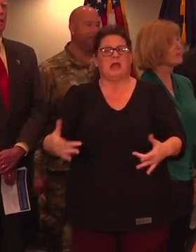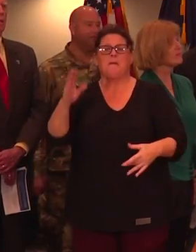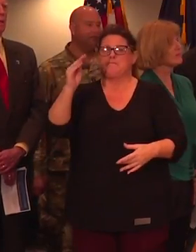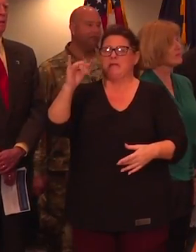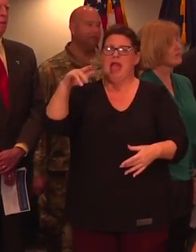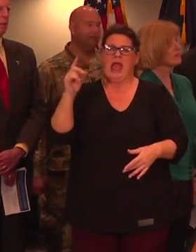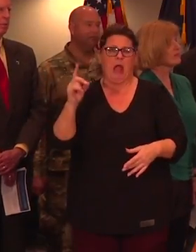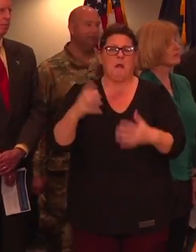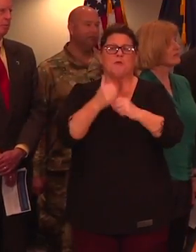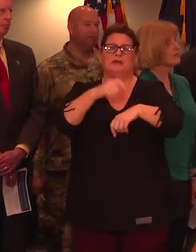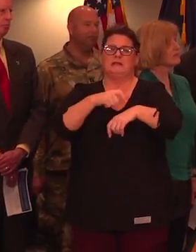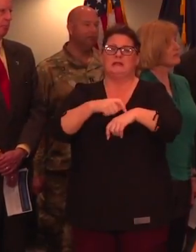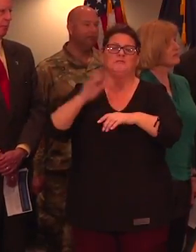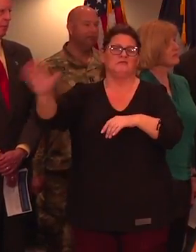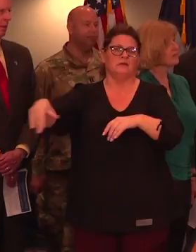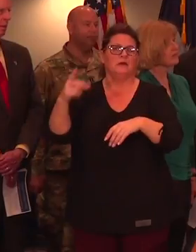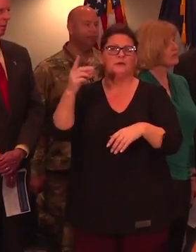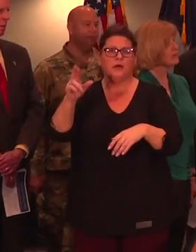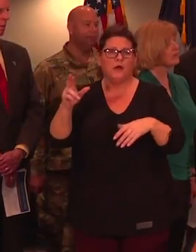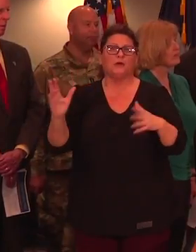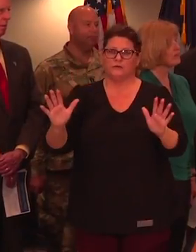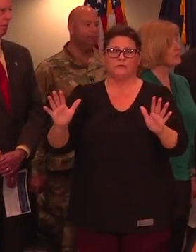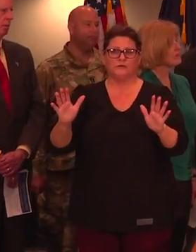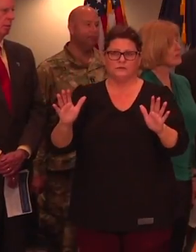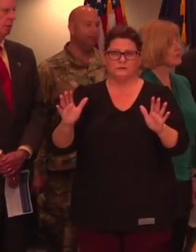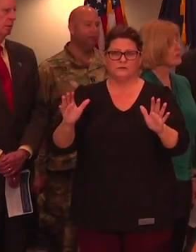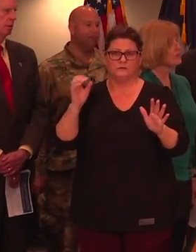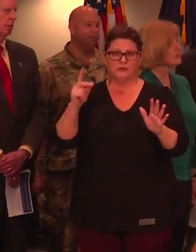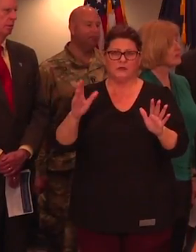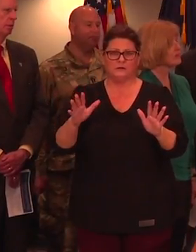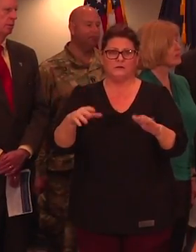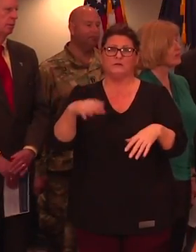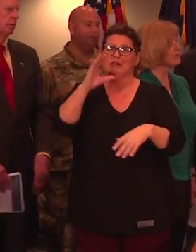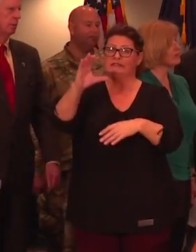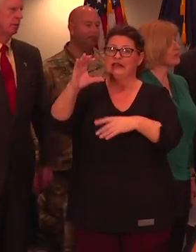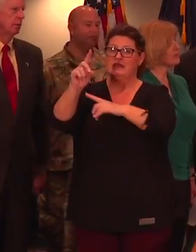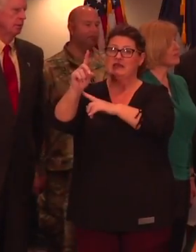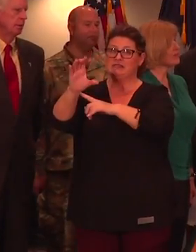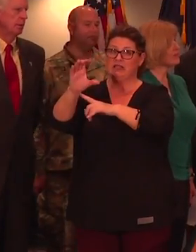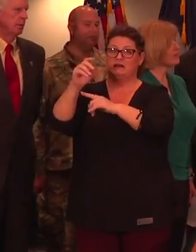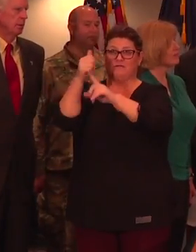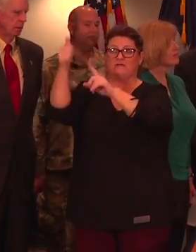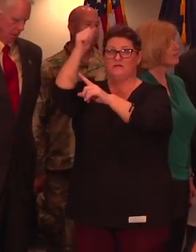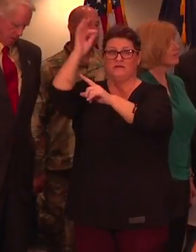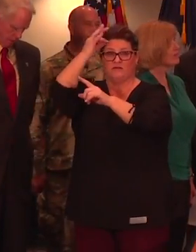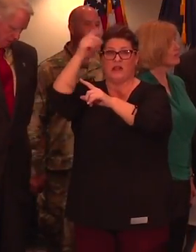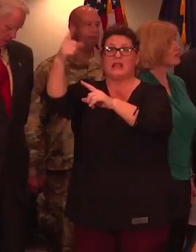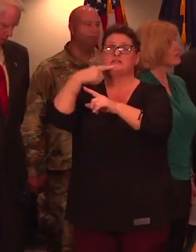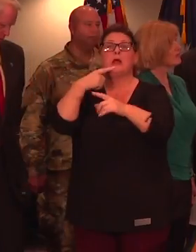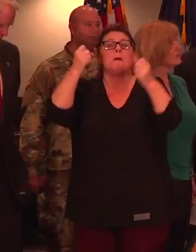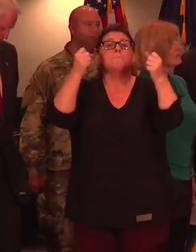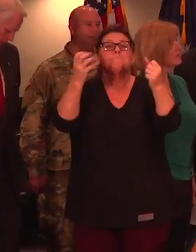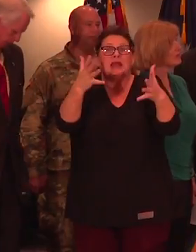even seek medical care. Based on what we know so far, the CDC expects that many people in the United States will